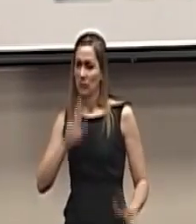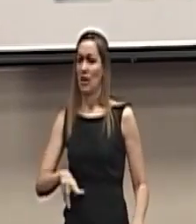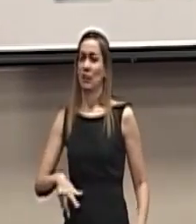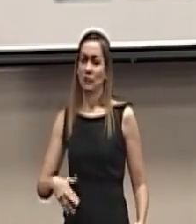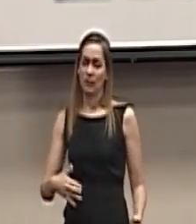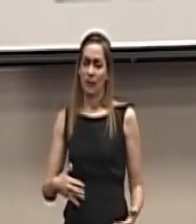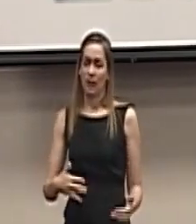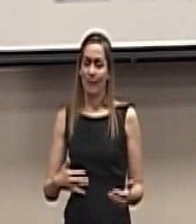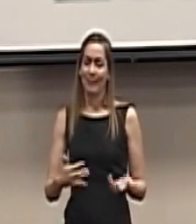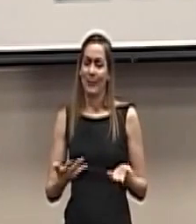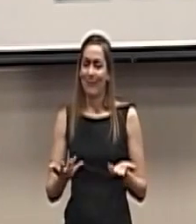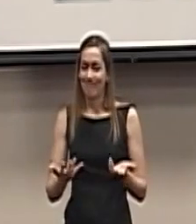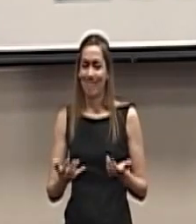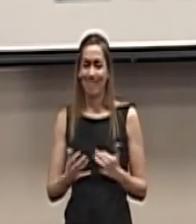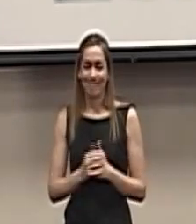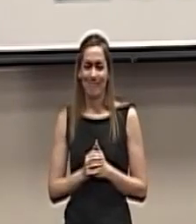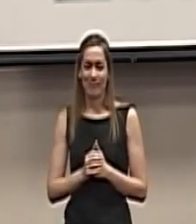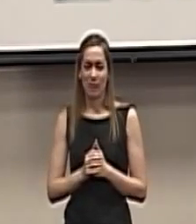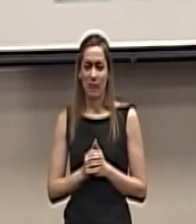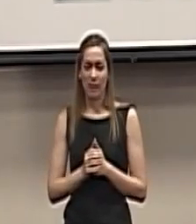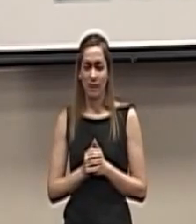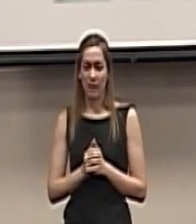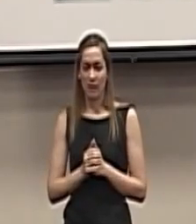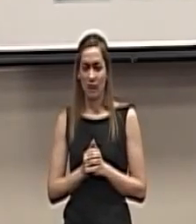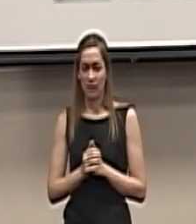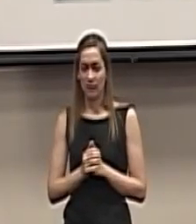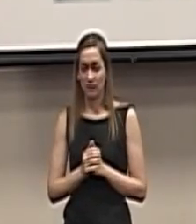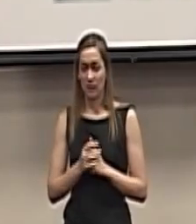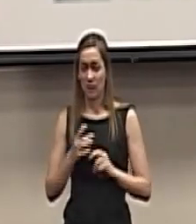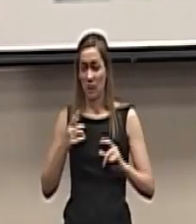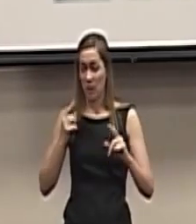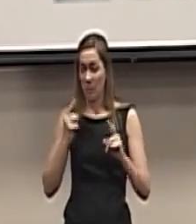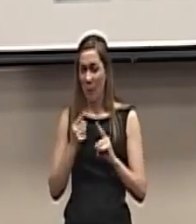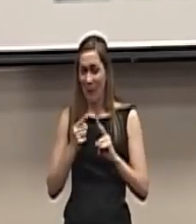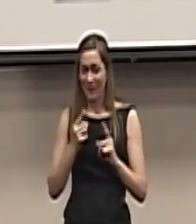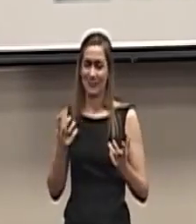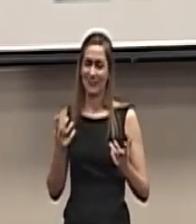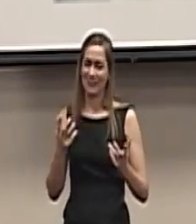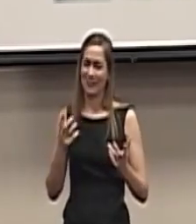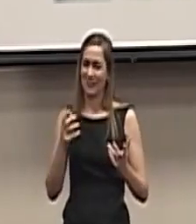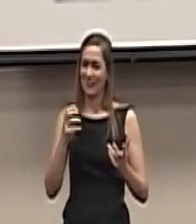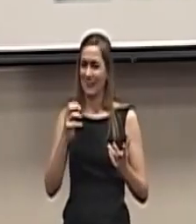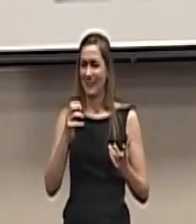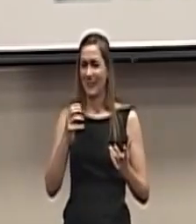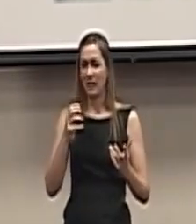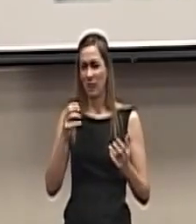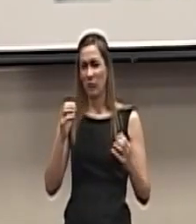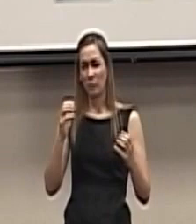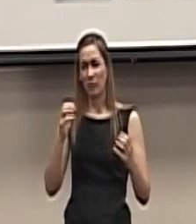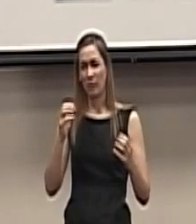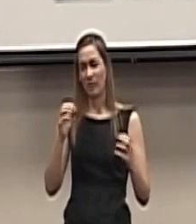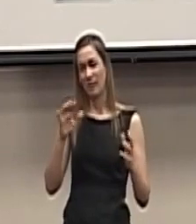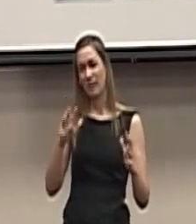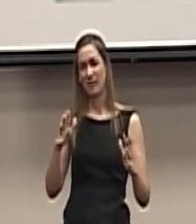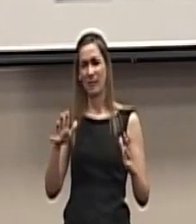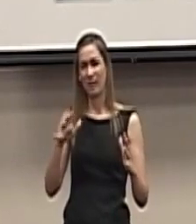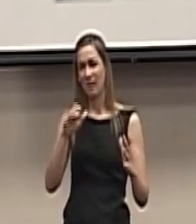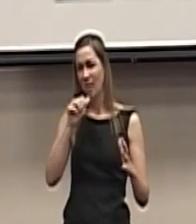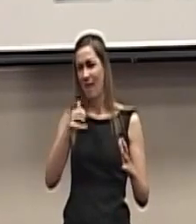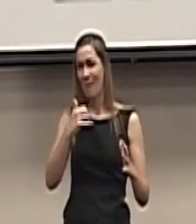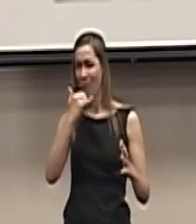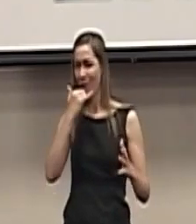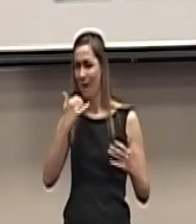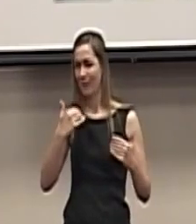once again, the key to this is not to say having raw emotion it's not